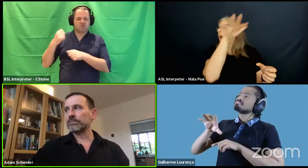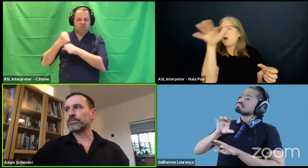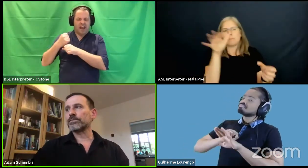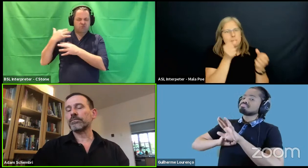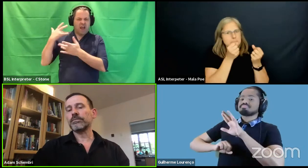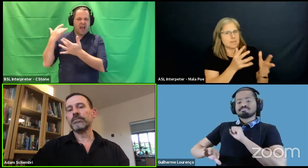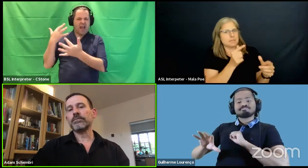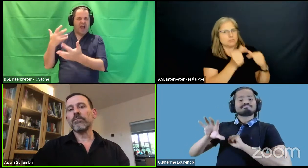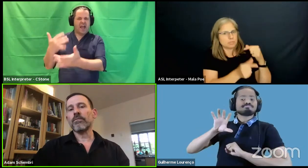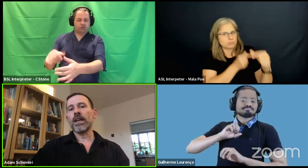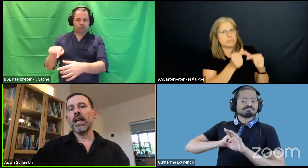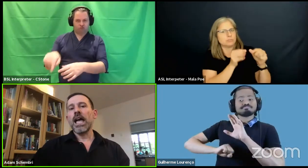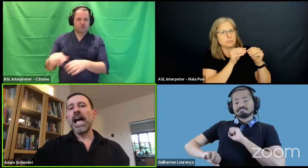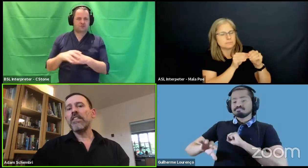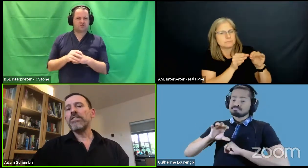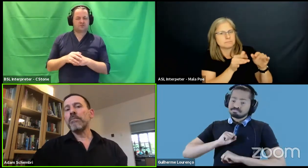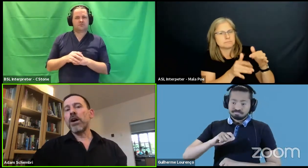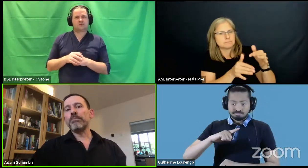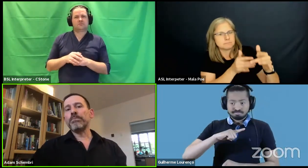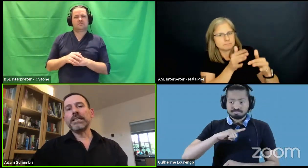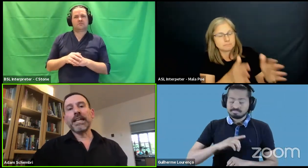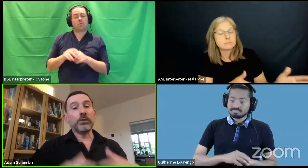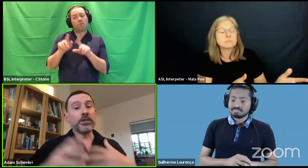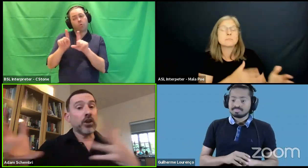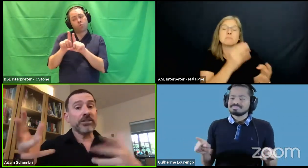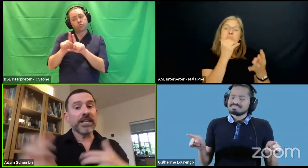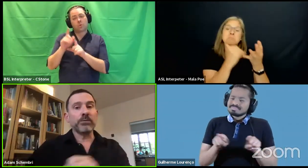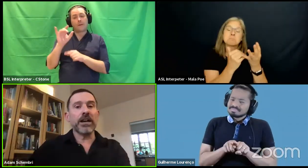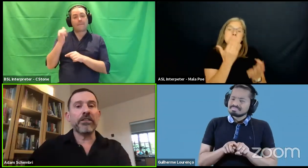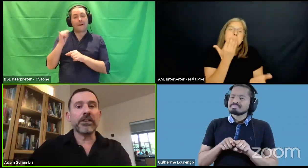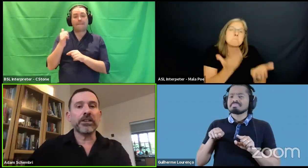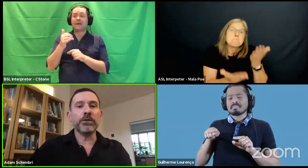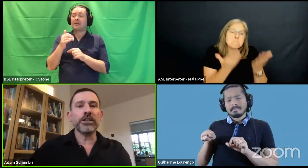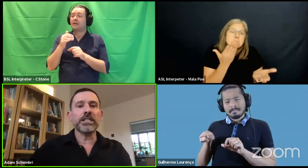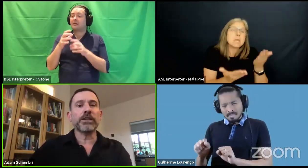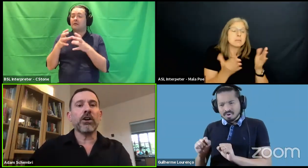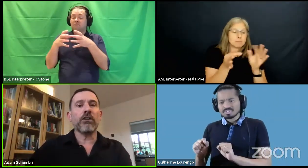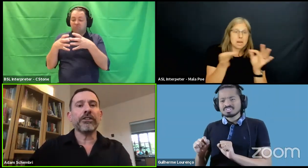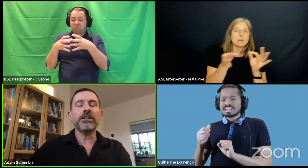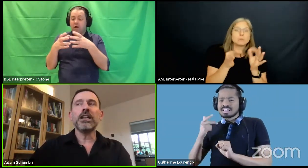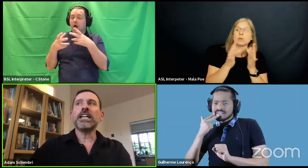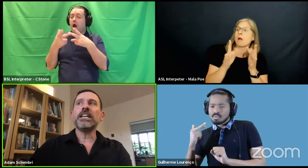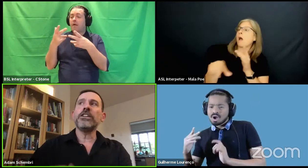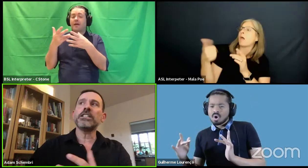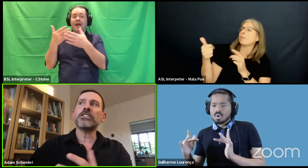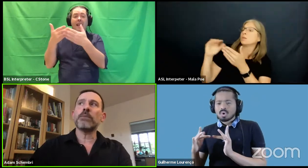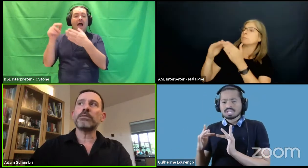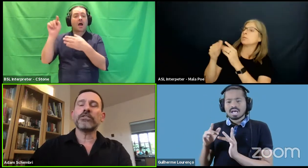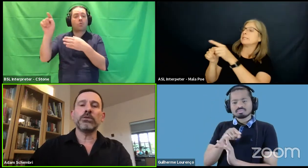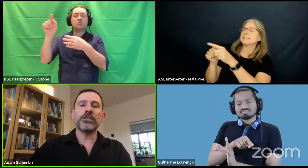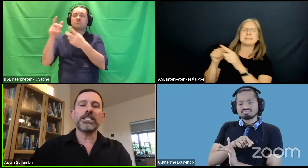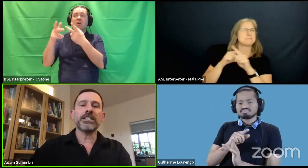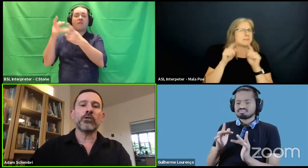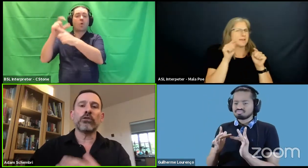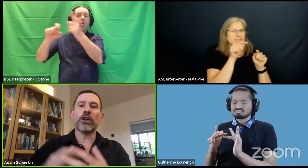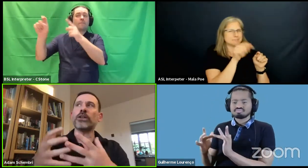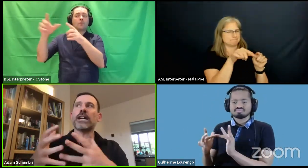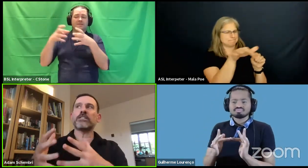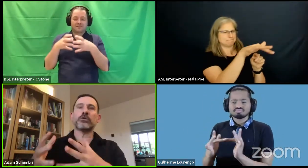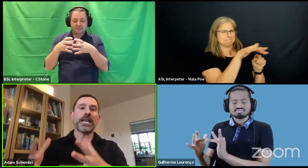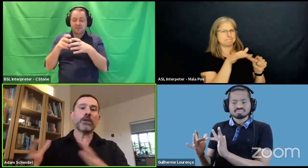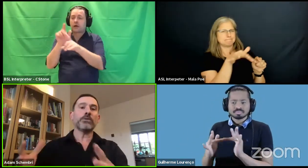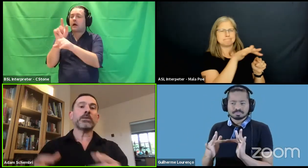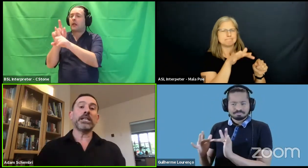generations. And there might be language contact with other communities, but often in these types of communities, although